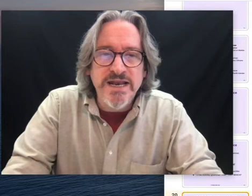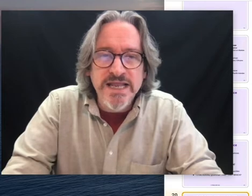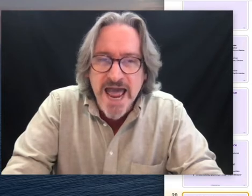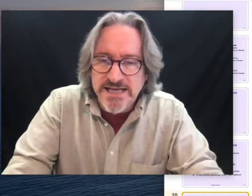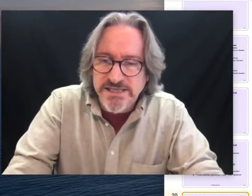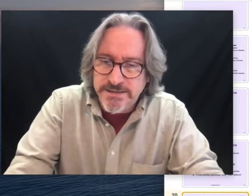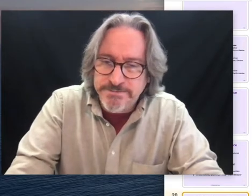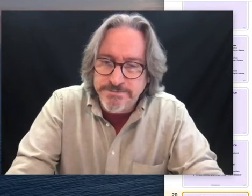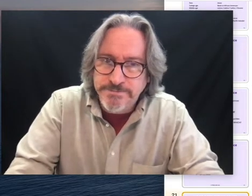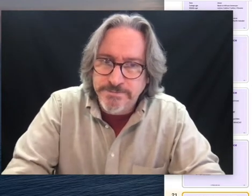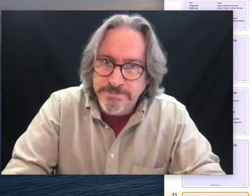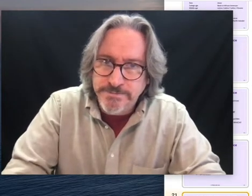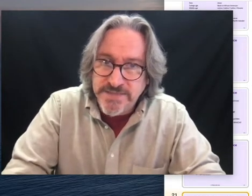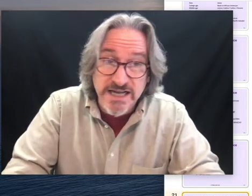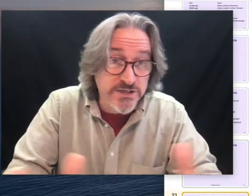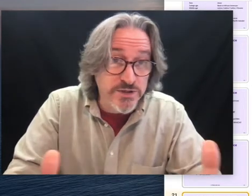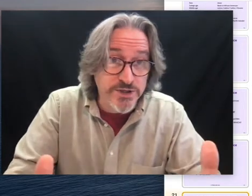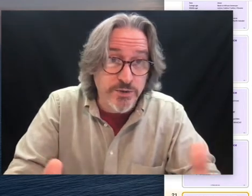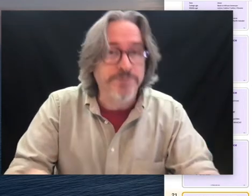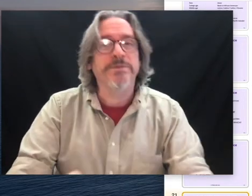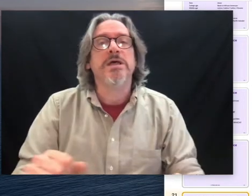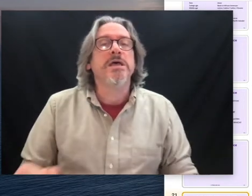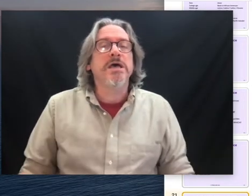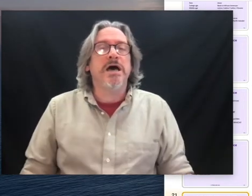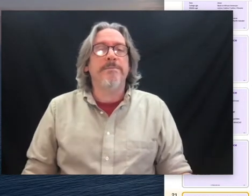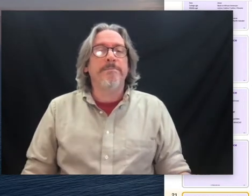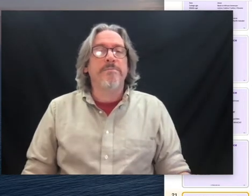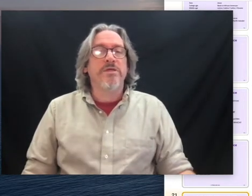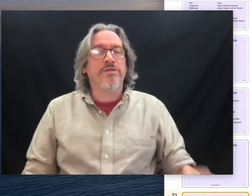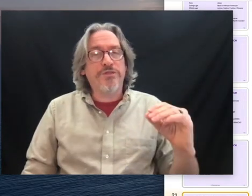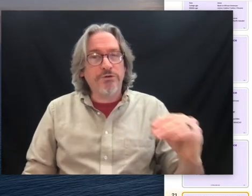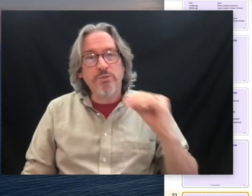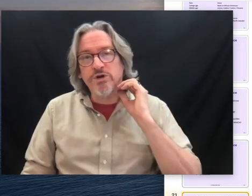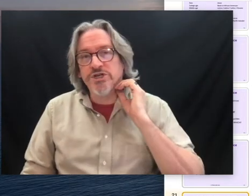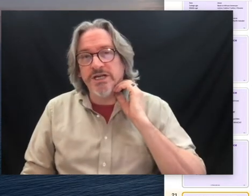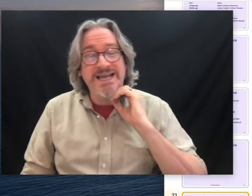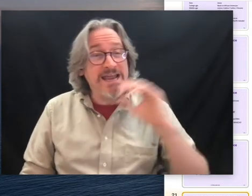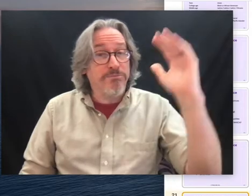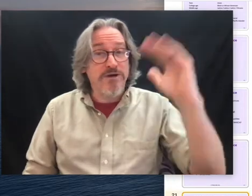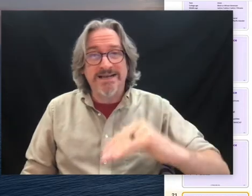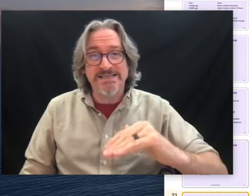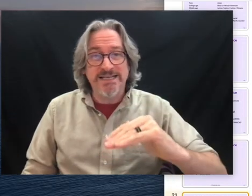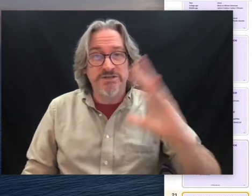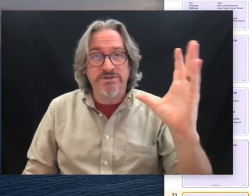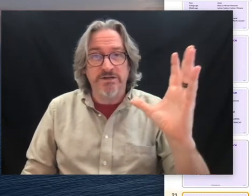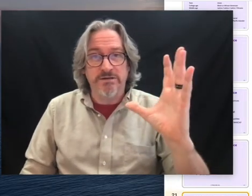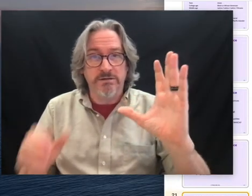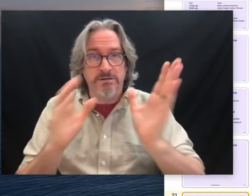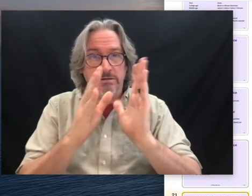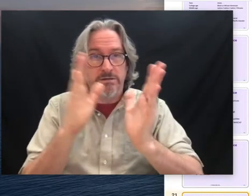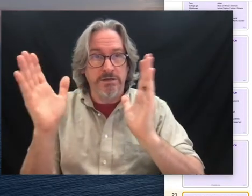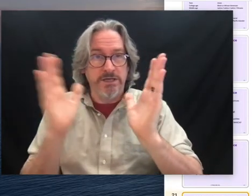And then last, again, I told you it was short. The third worksheet, again, practice each of